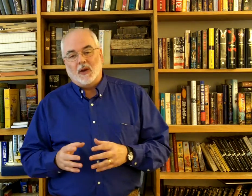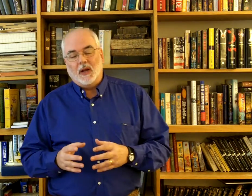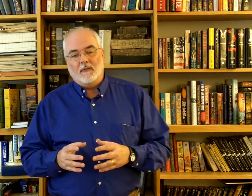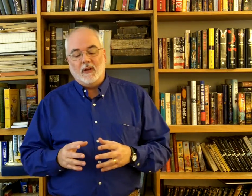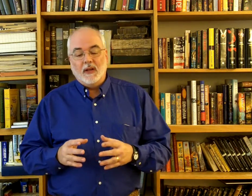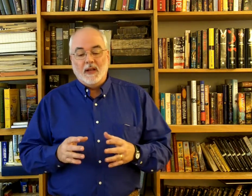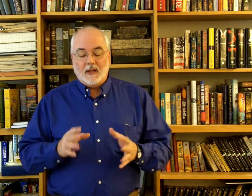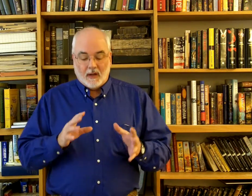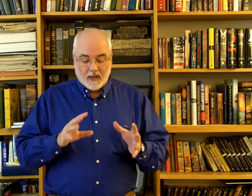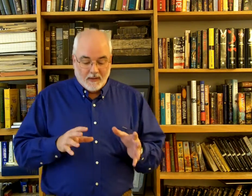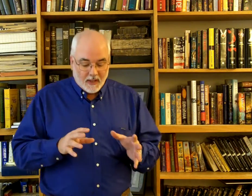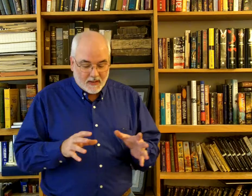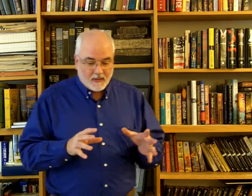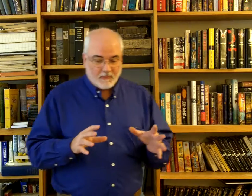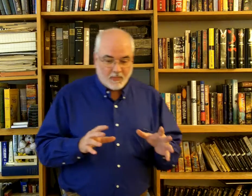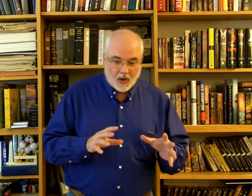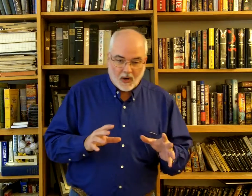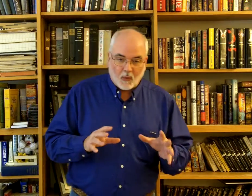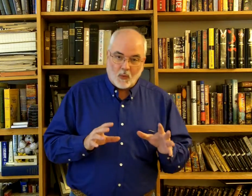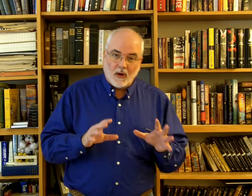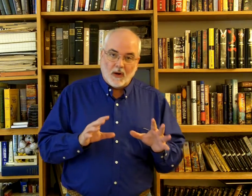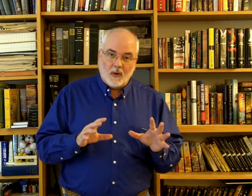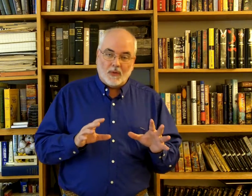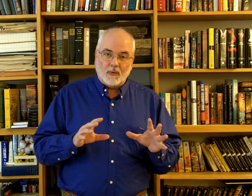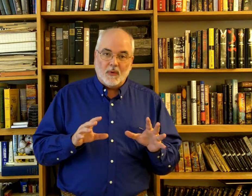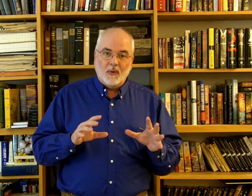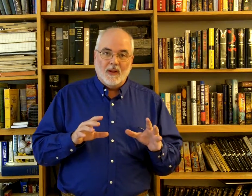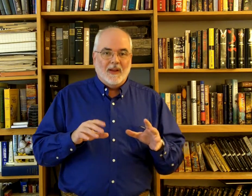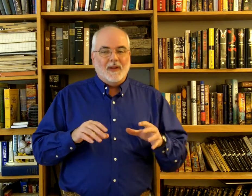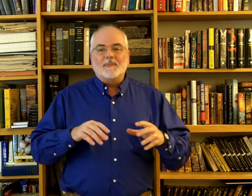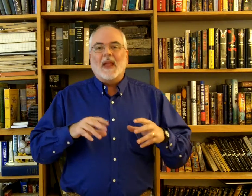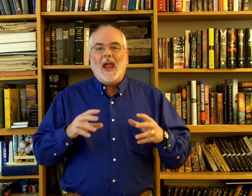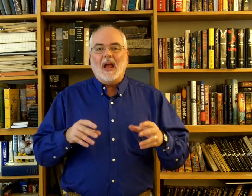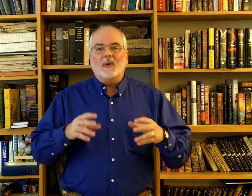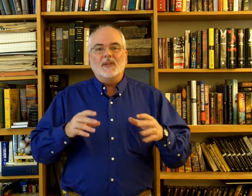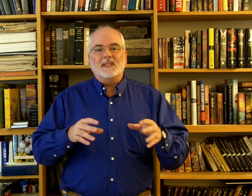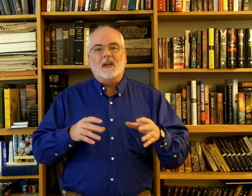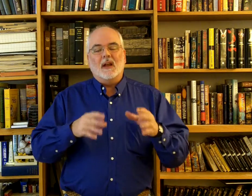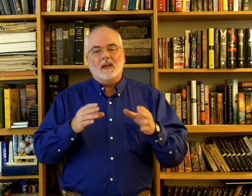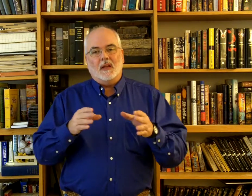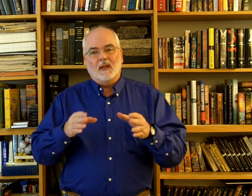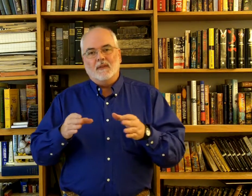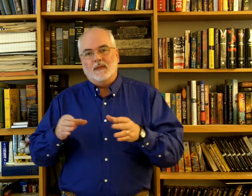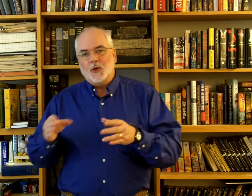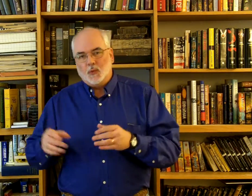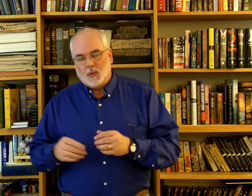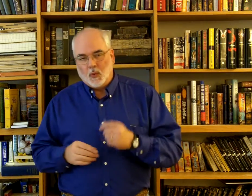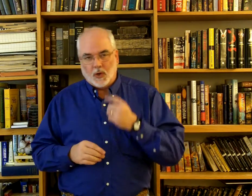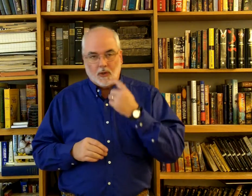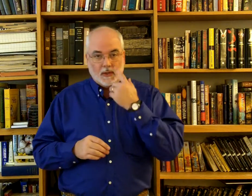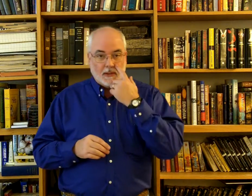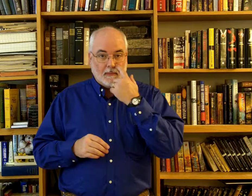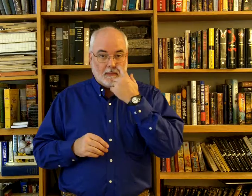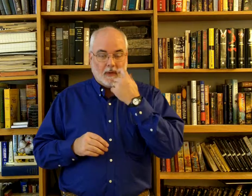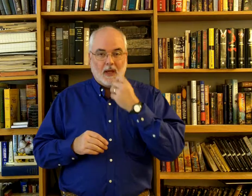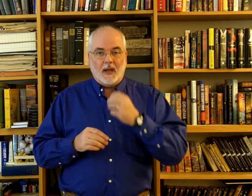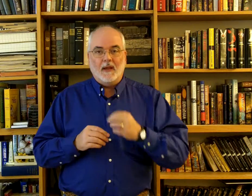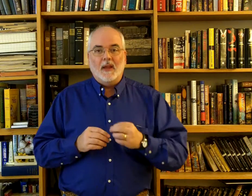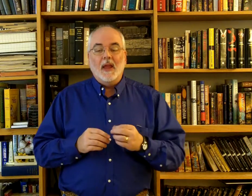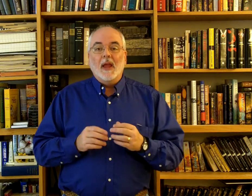of it. Now, in this part, we're going to go through how to sign the individual words, okay?